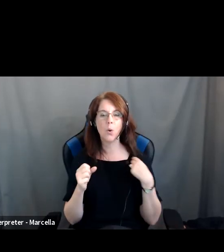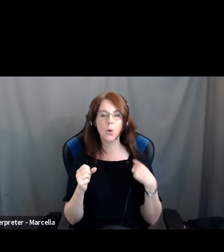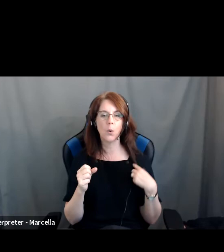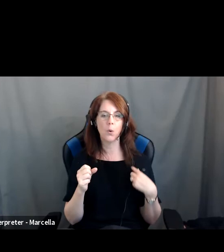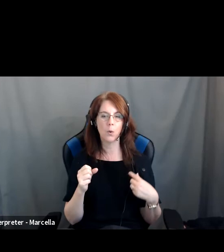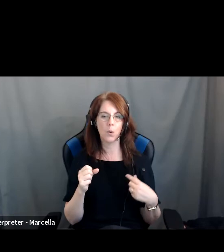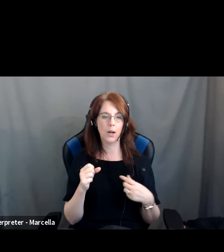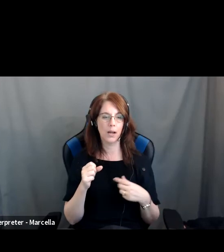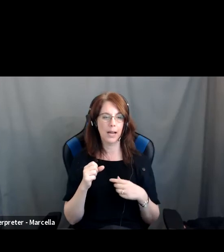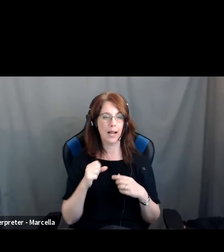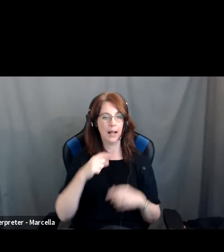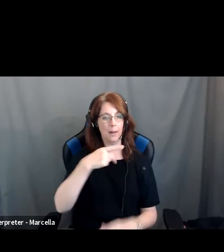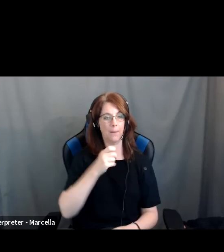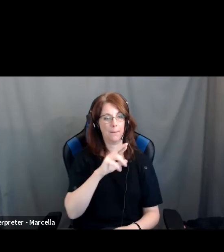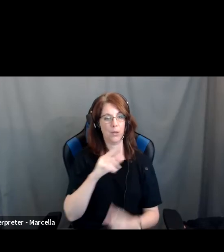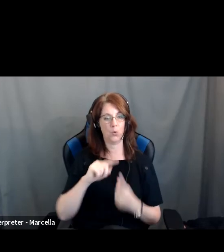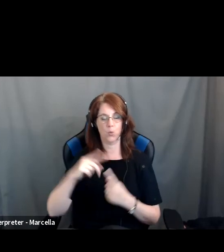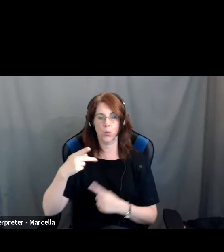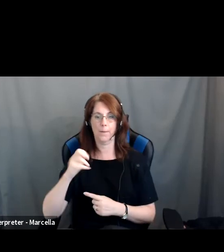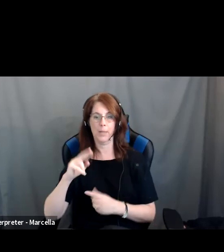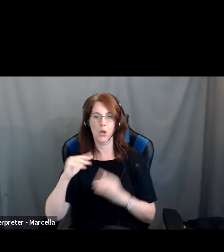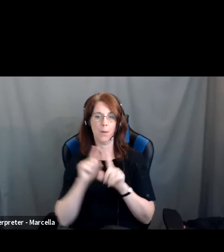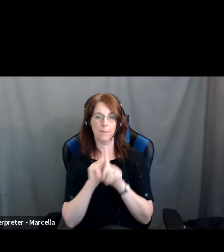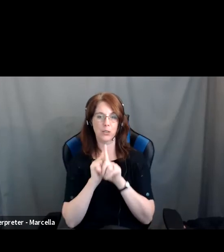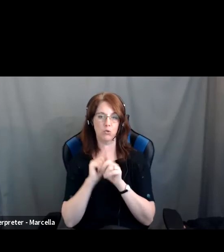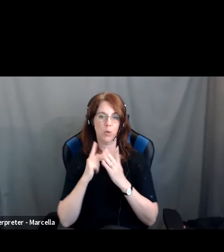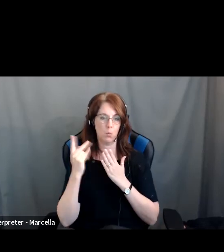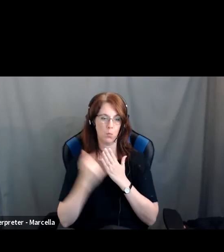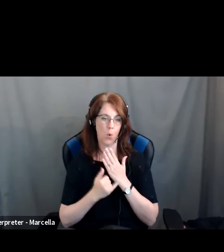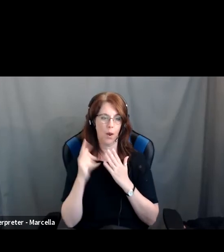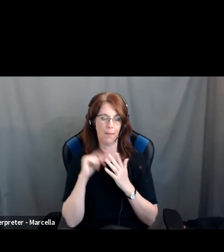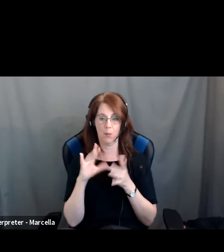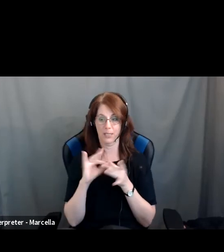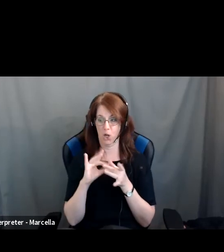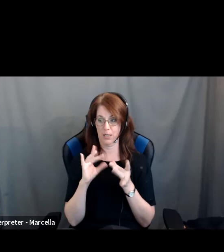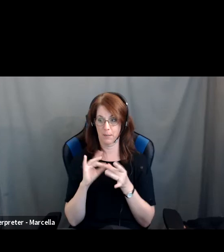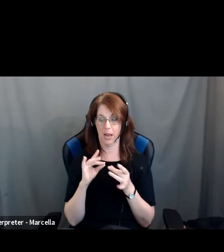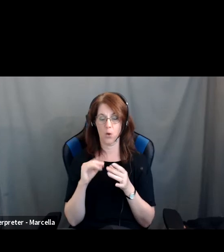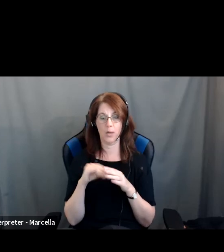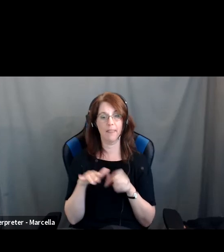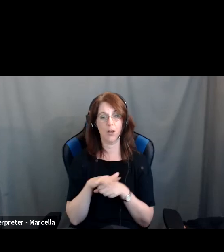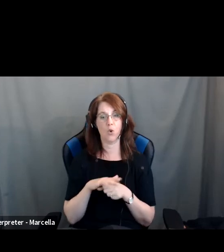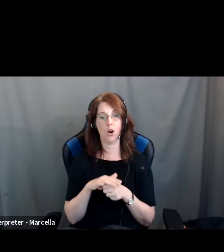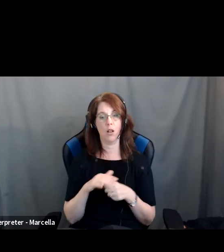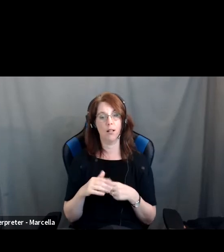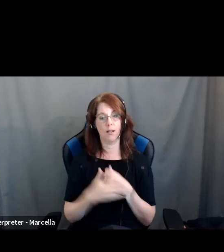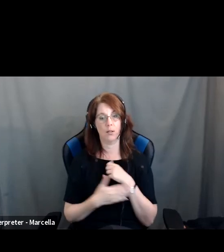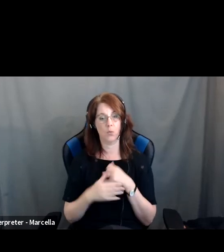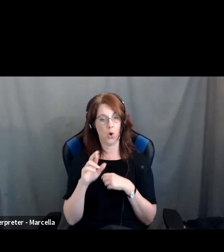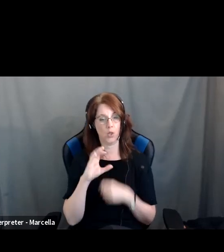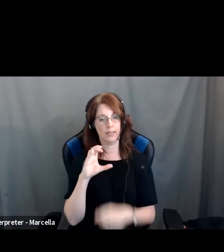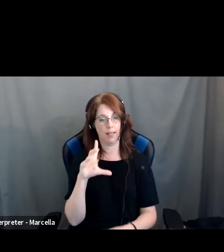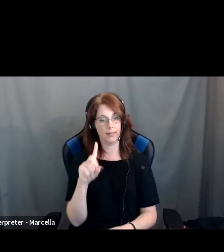The peer-to-peer mentoring program that we talked about in Rural Community Living Development,